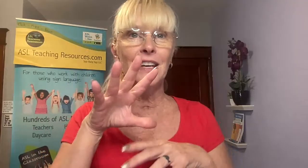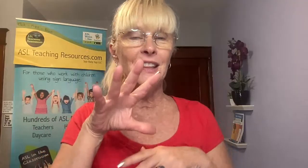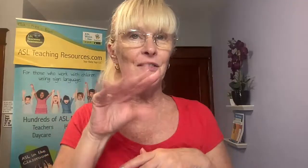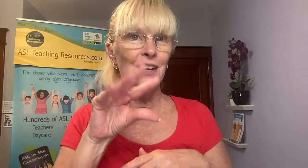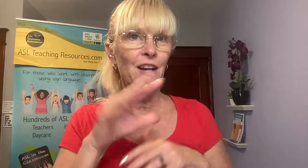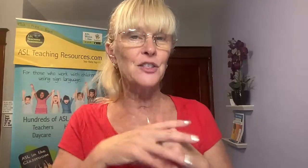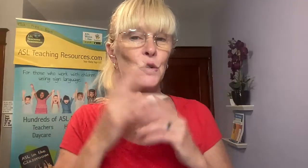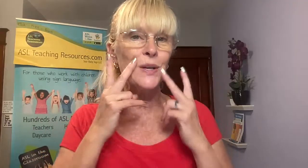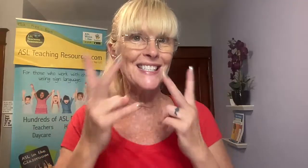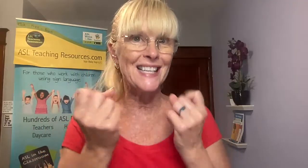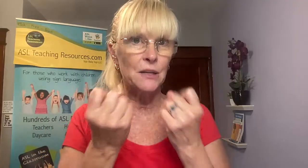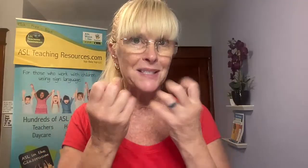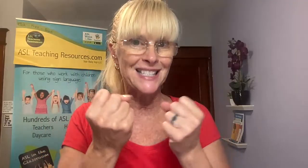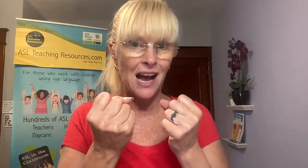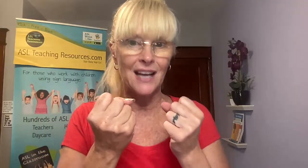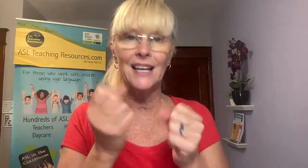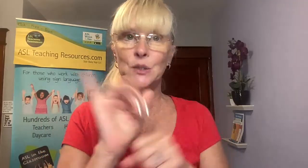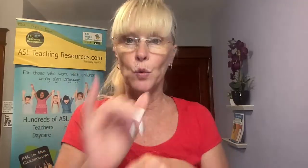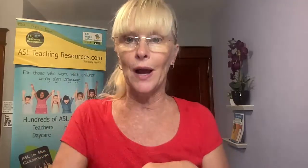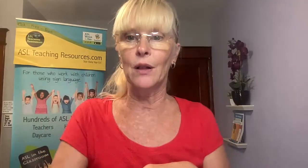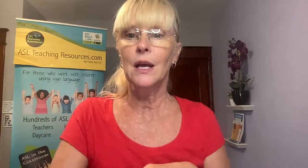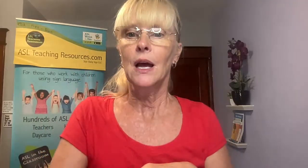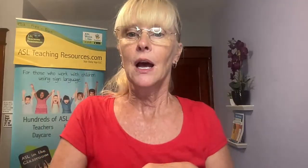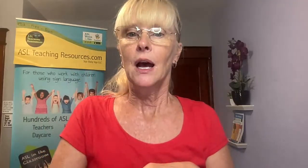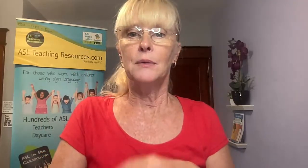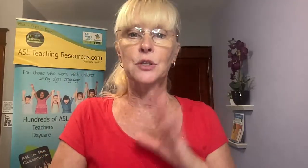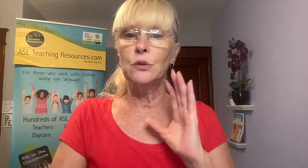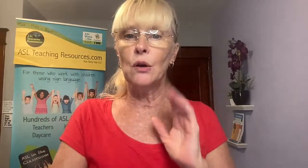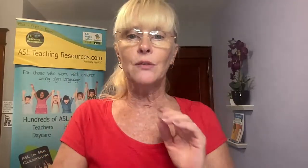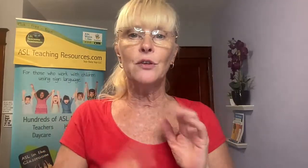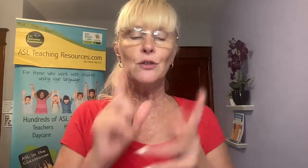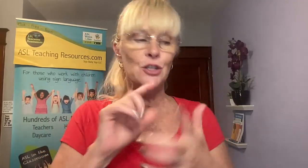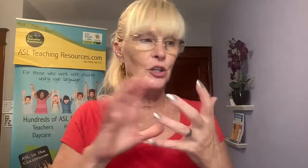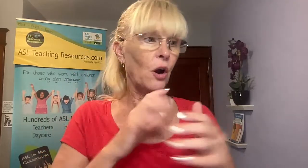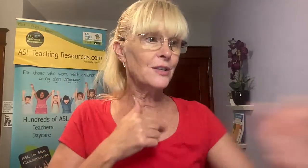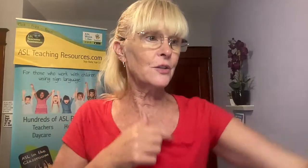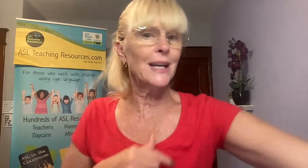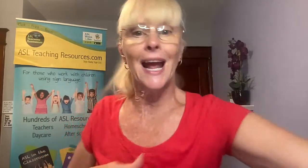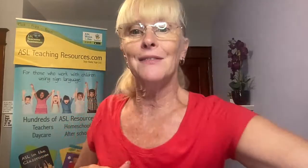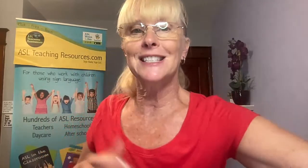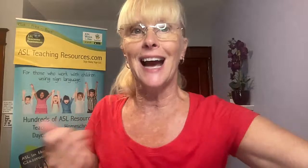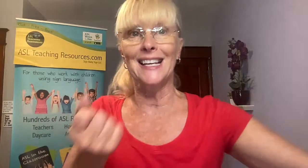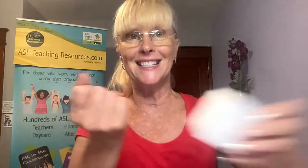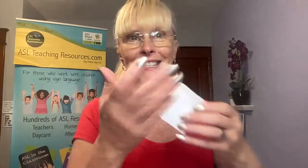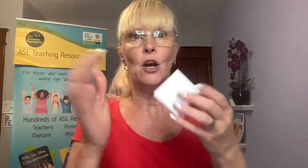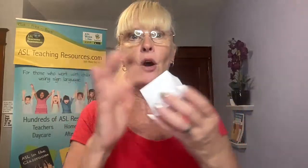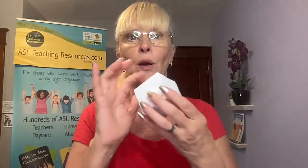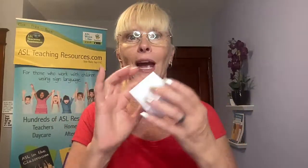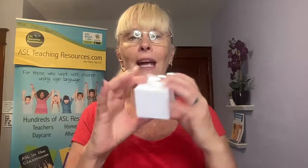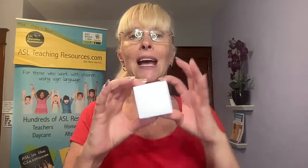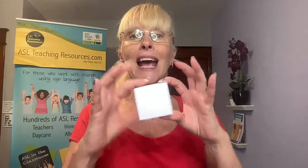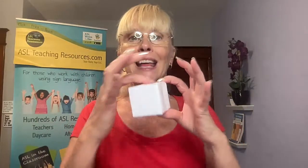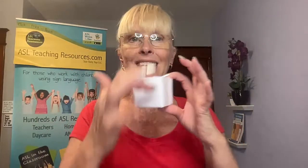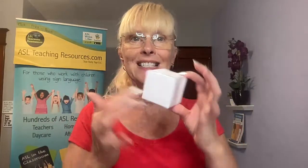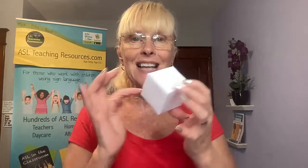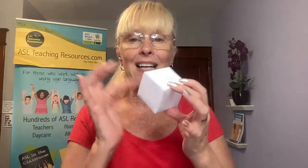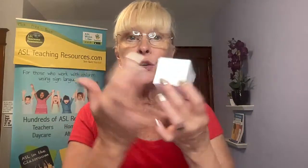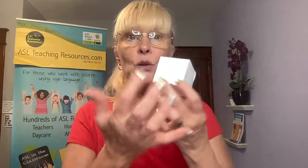the video so you can see them signed as well. So no confusion. You're also going to have dice. Okay. And these dice are going to